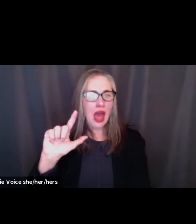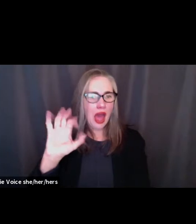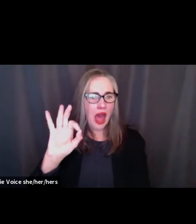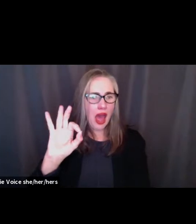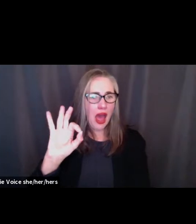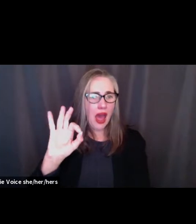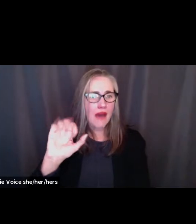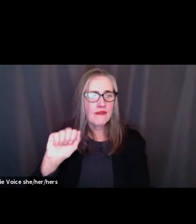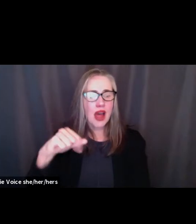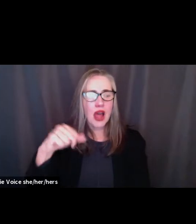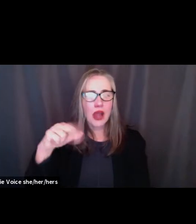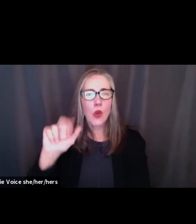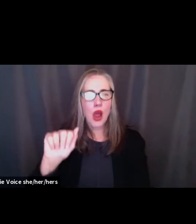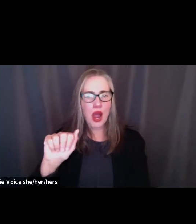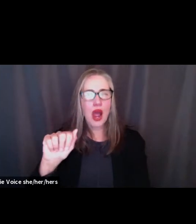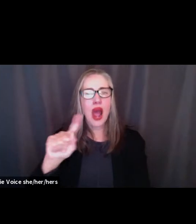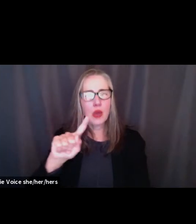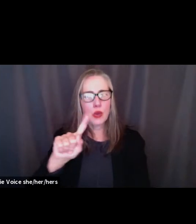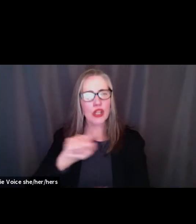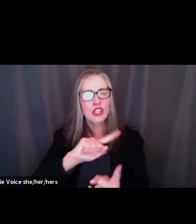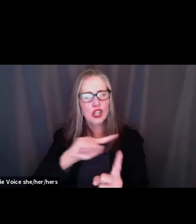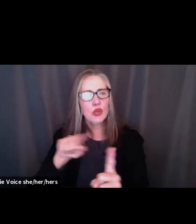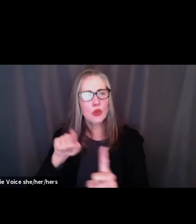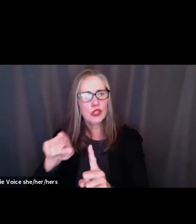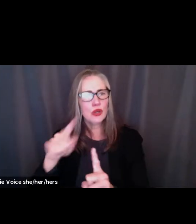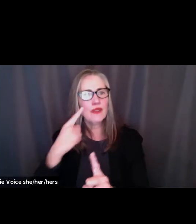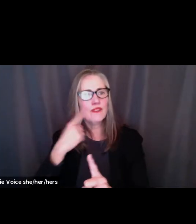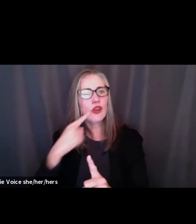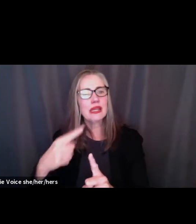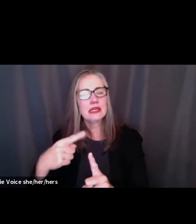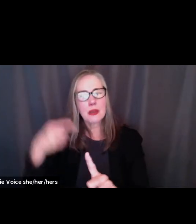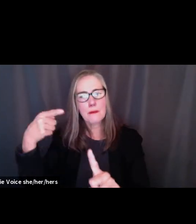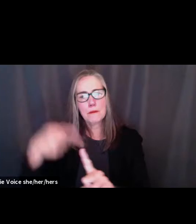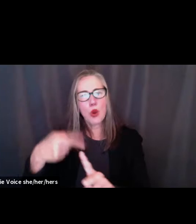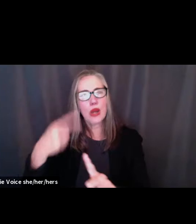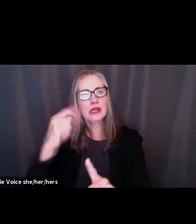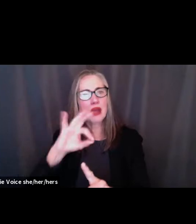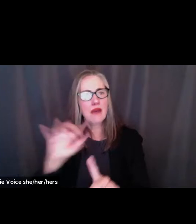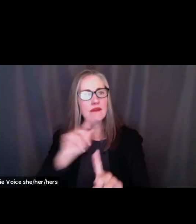opportunity to raise his inquiry.